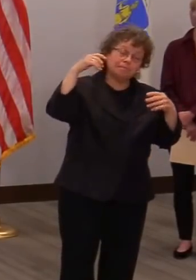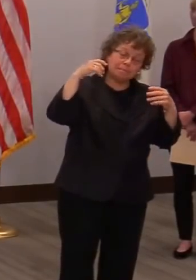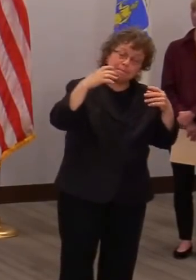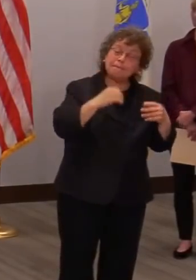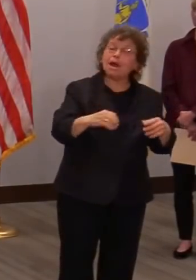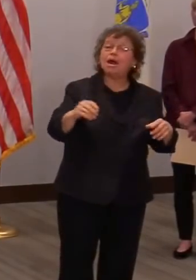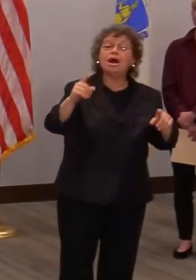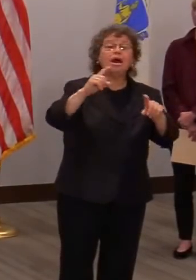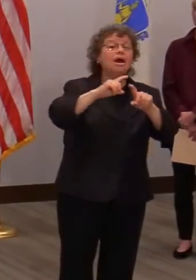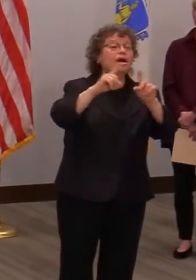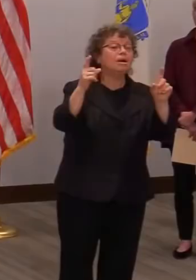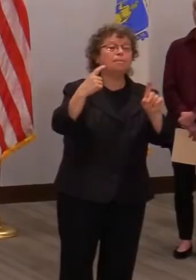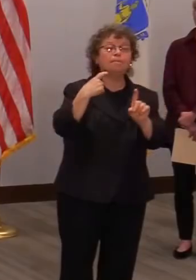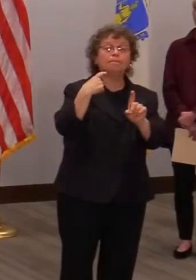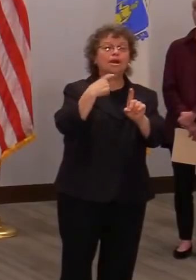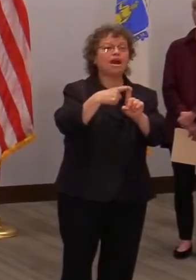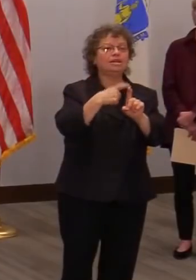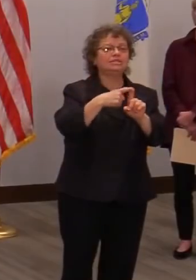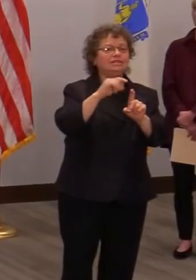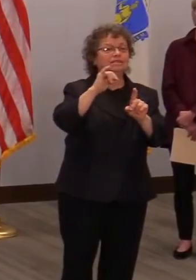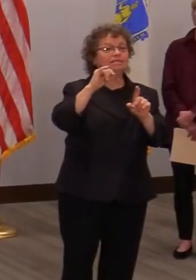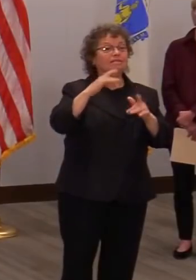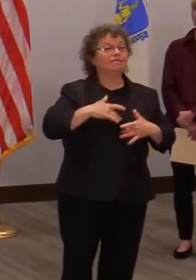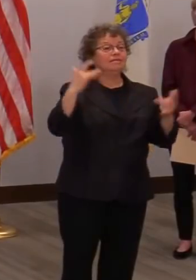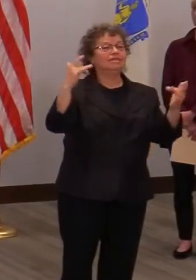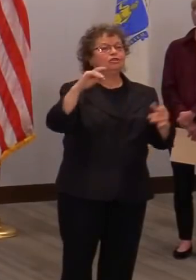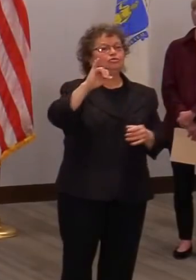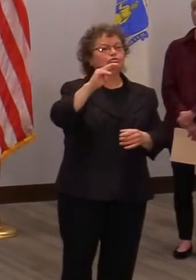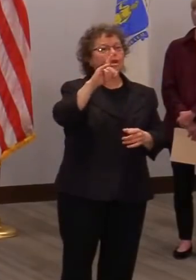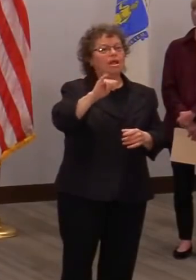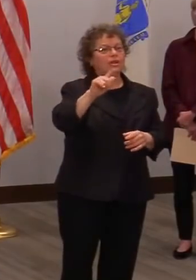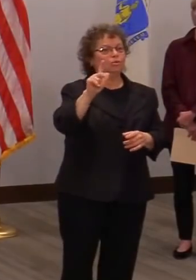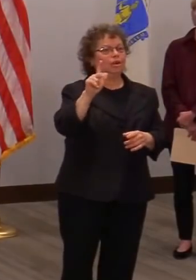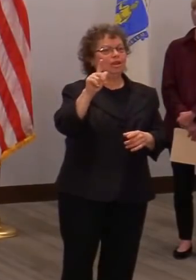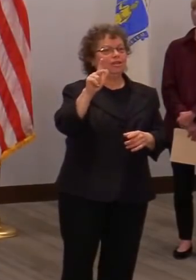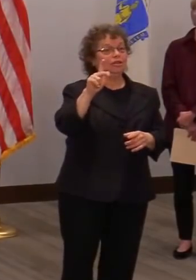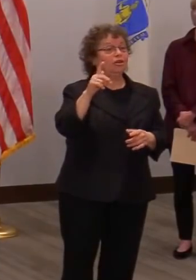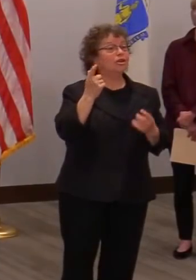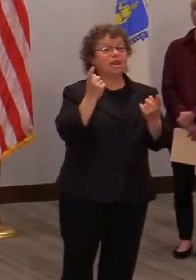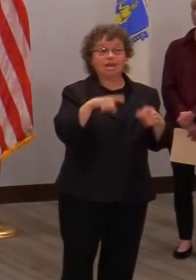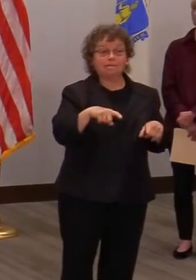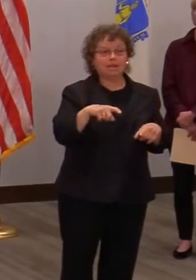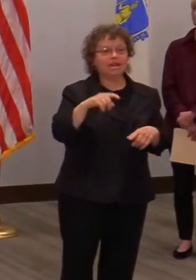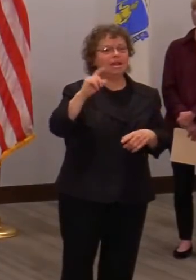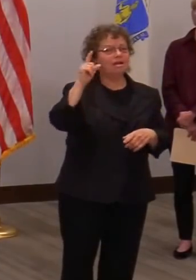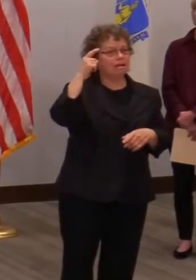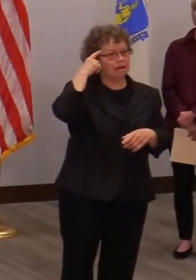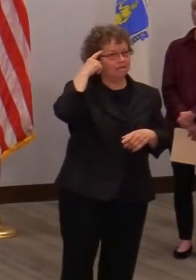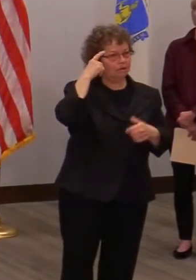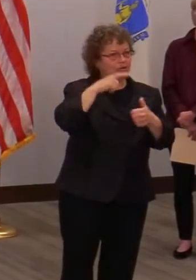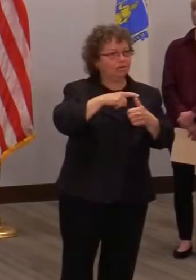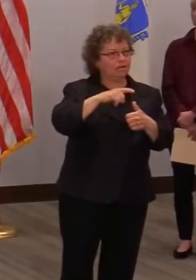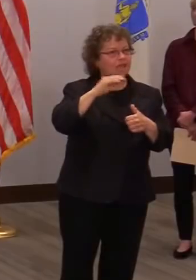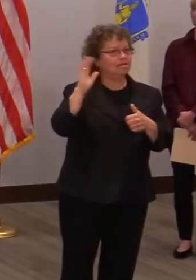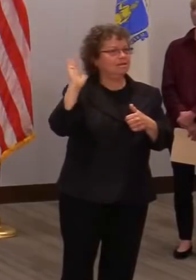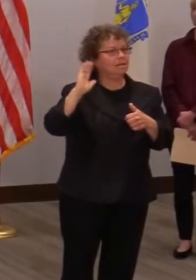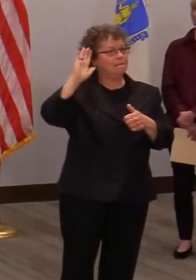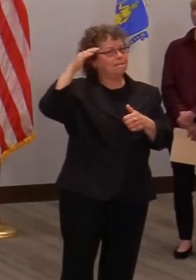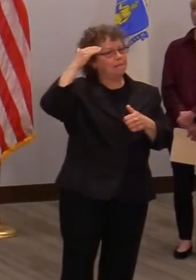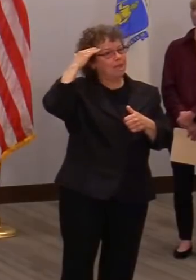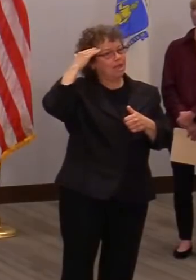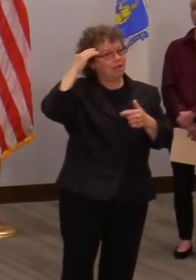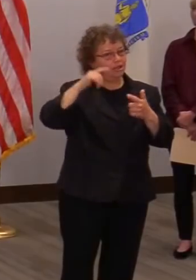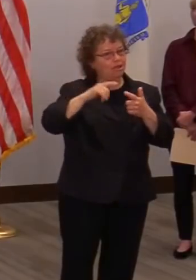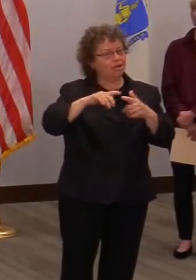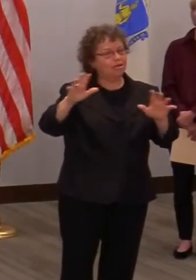moment for me came July 23rd, when the governor and the former mayor of the city of Boston